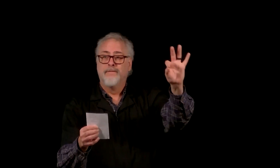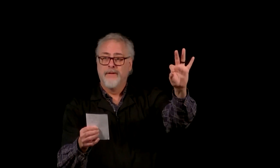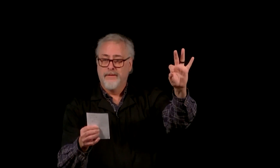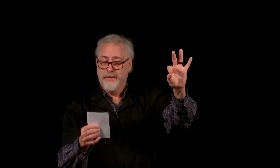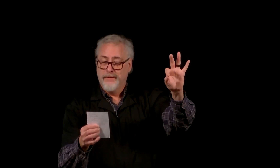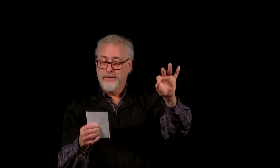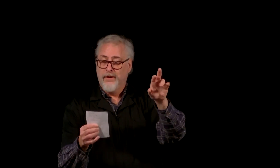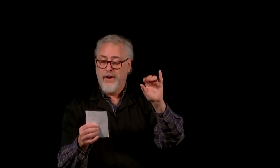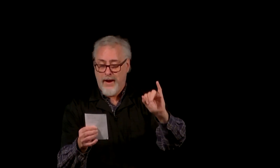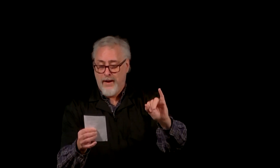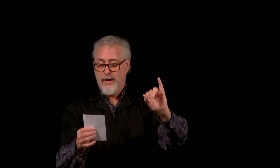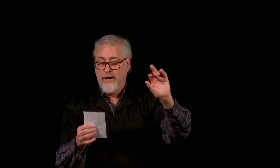And Jeff